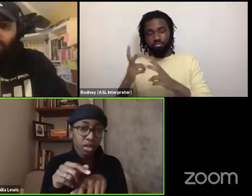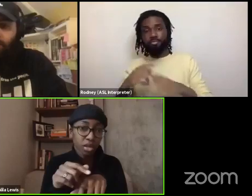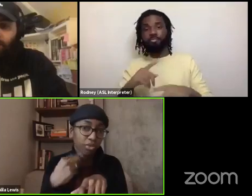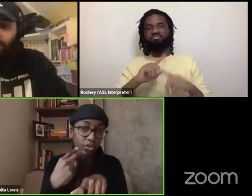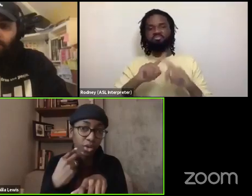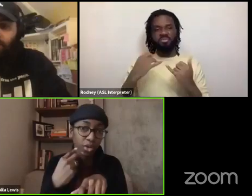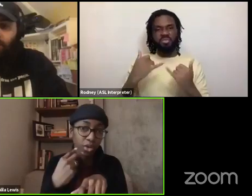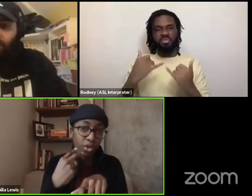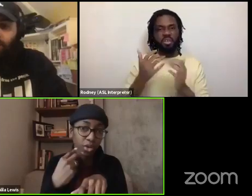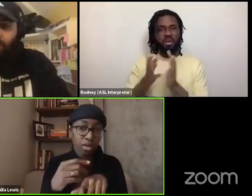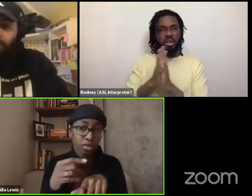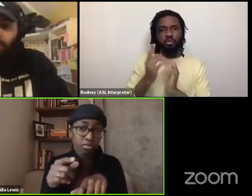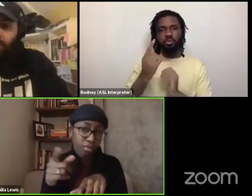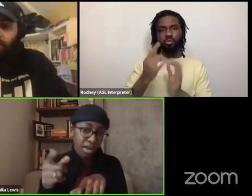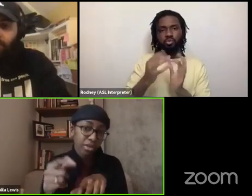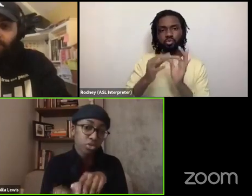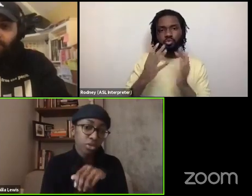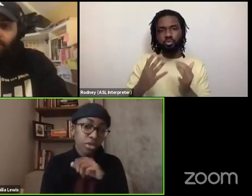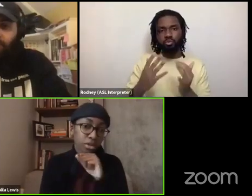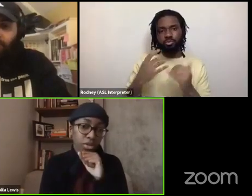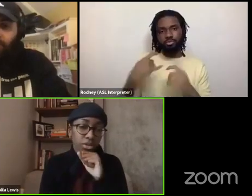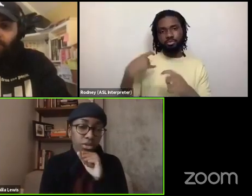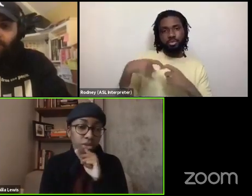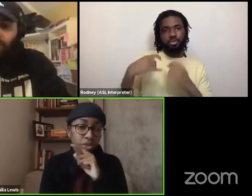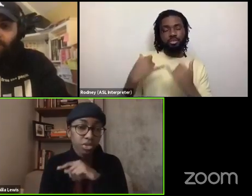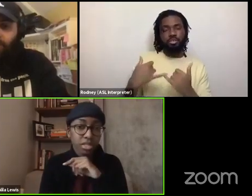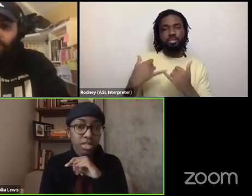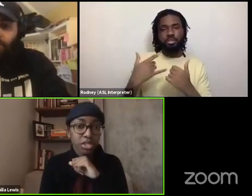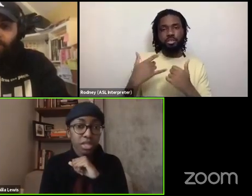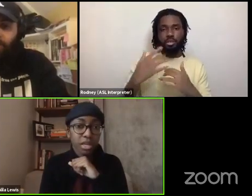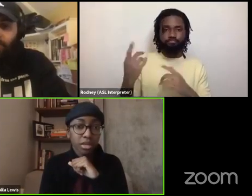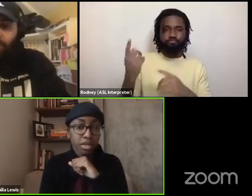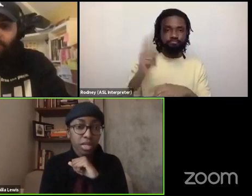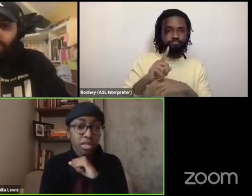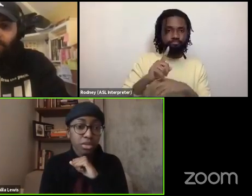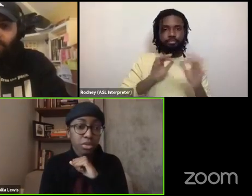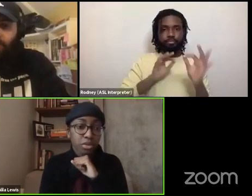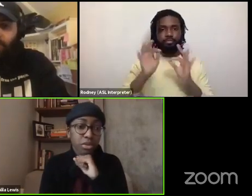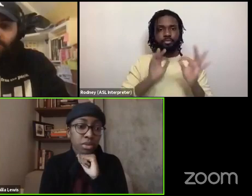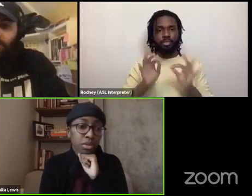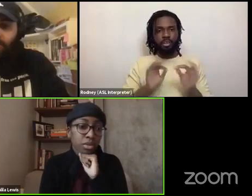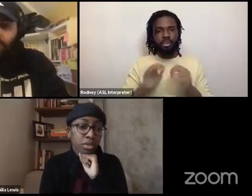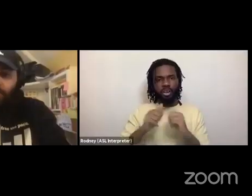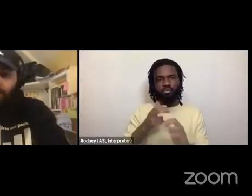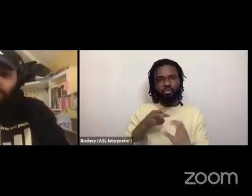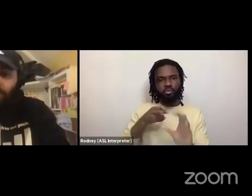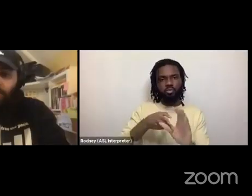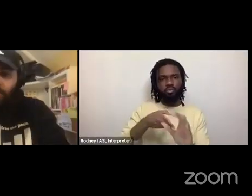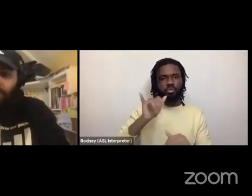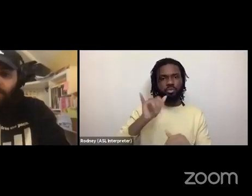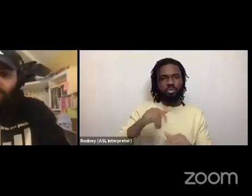just voice how to join your translation line. Thank you.